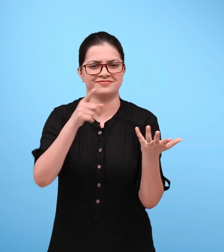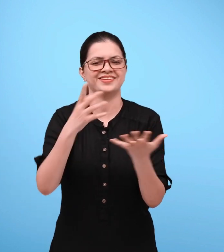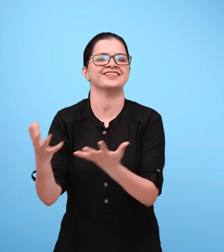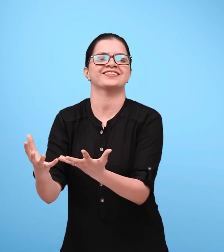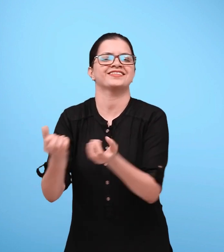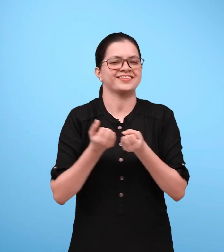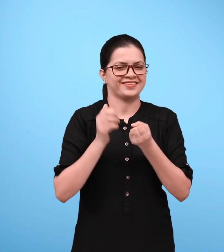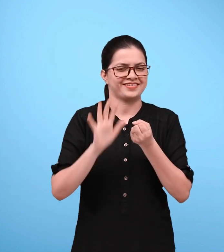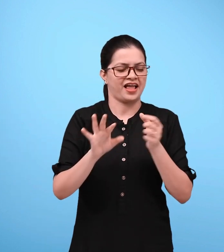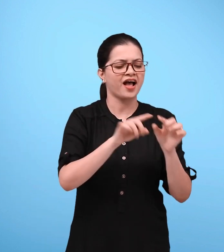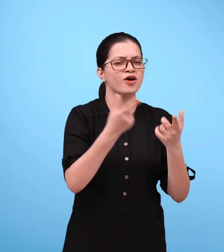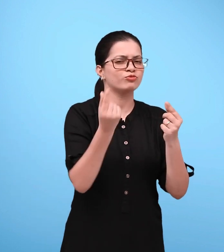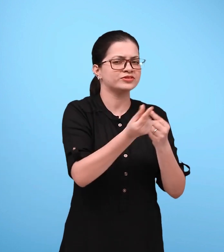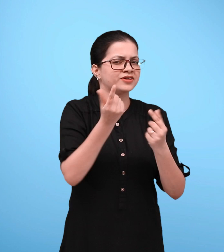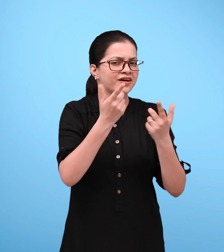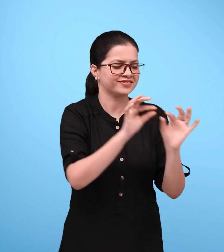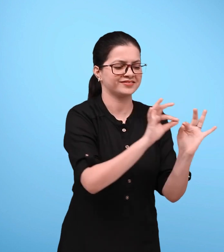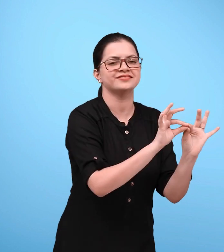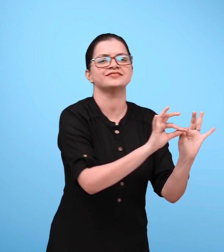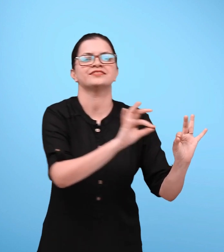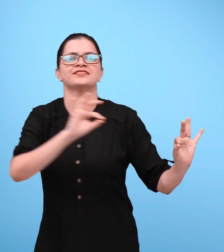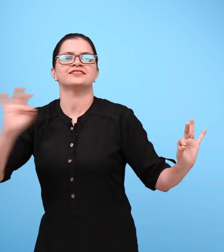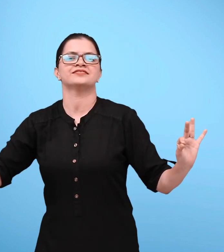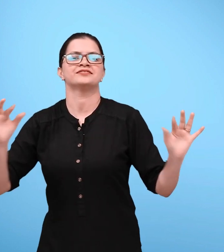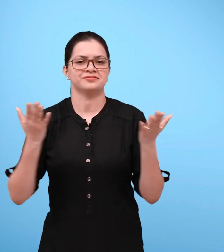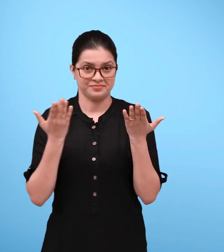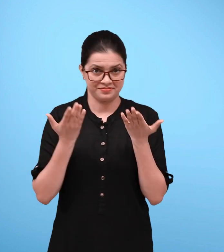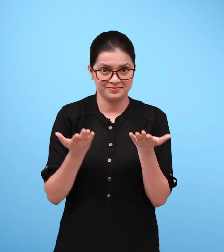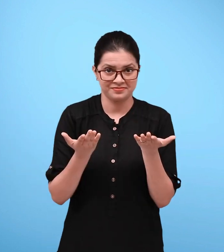We can use a thread to measure the length of a curved line.